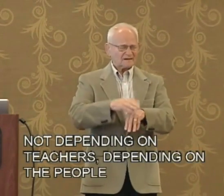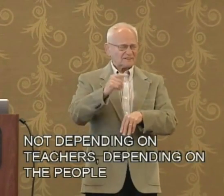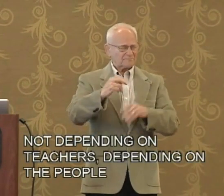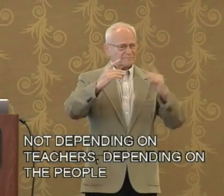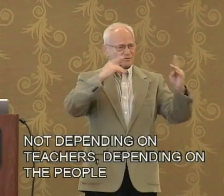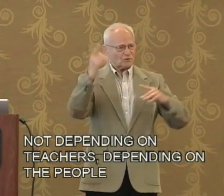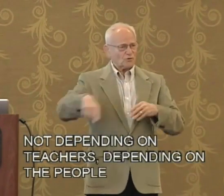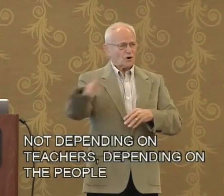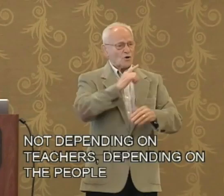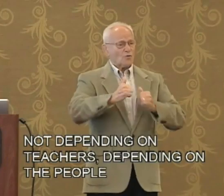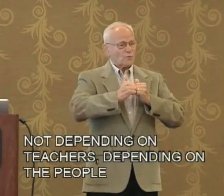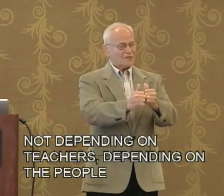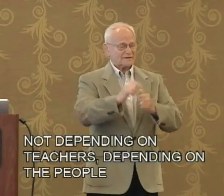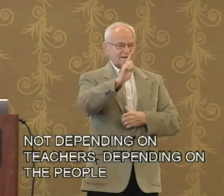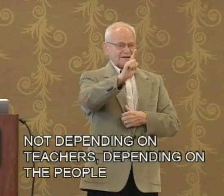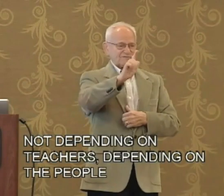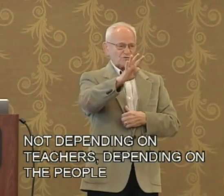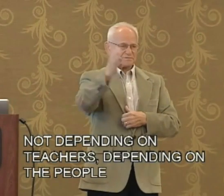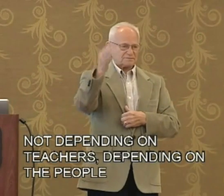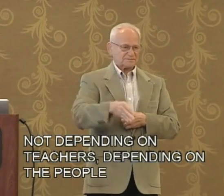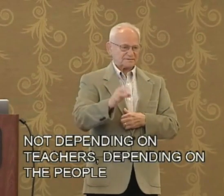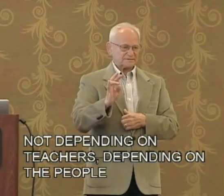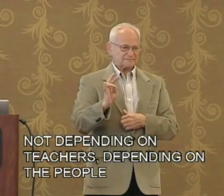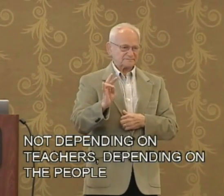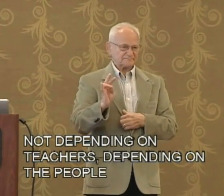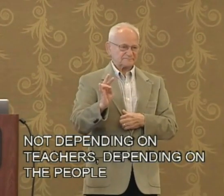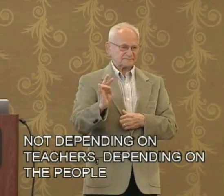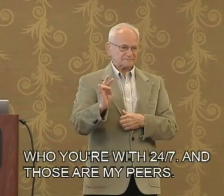depending on the people who you're with 24-7.